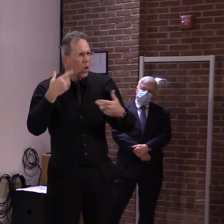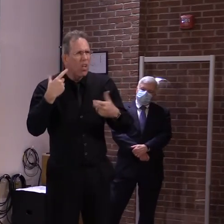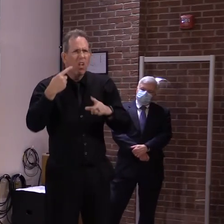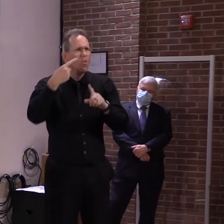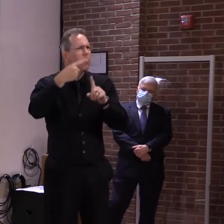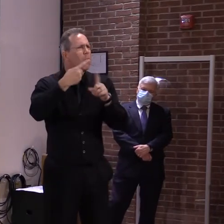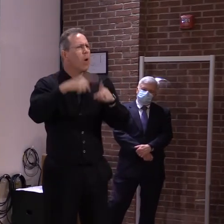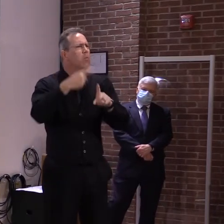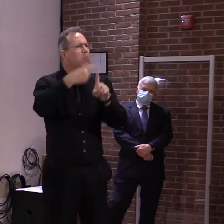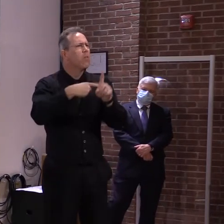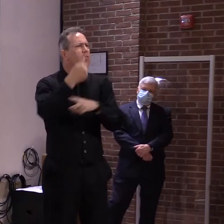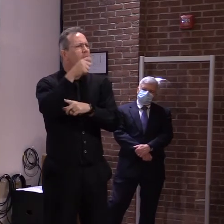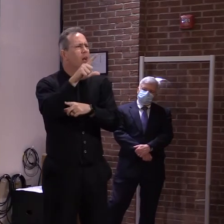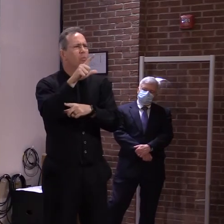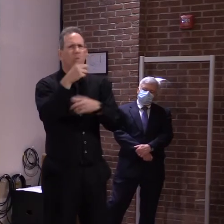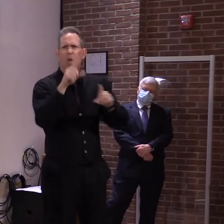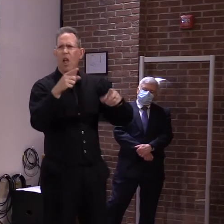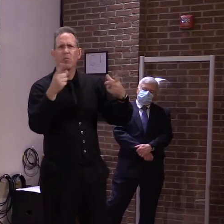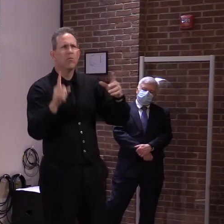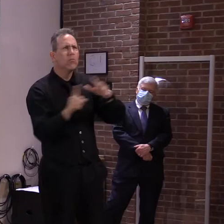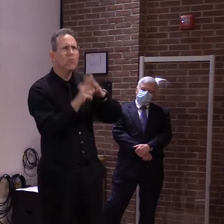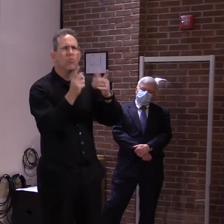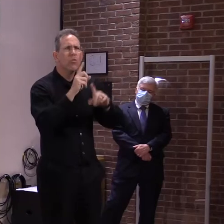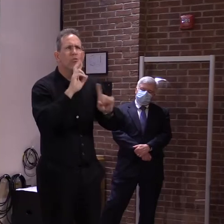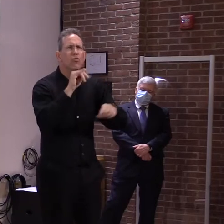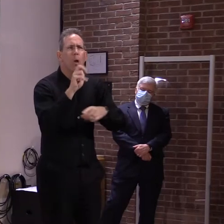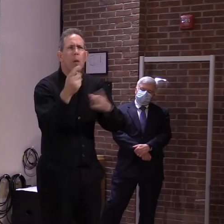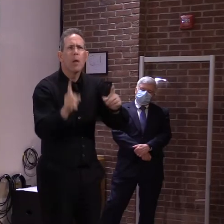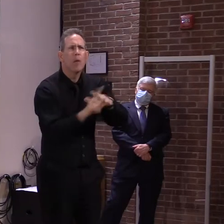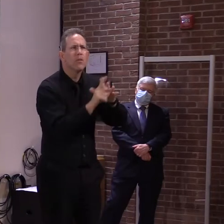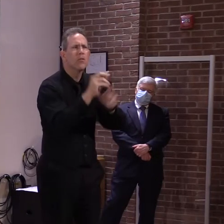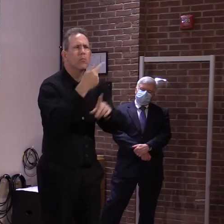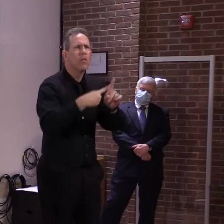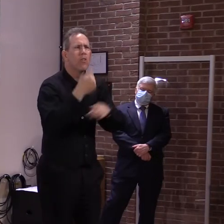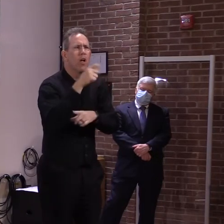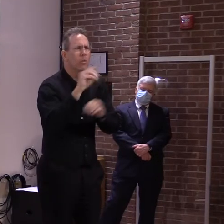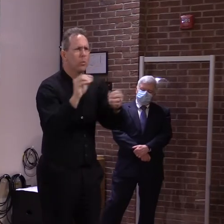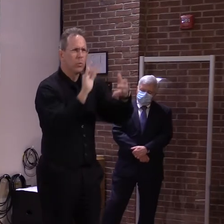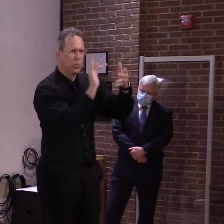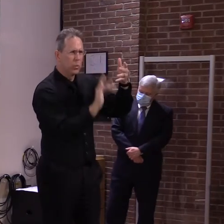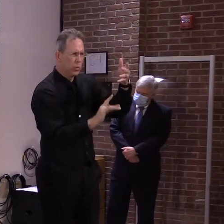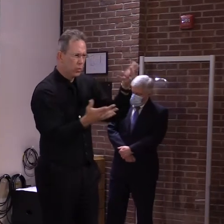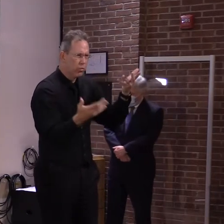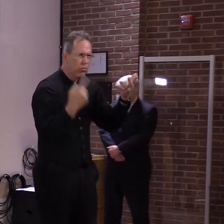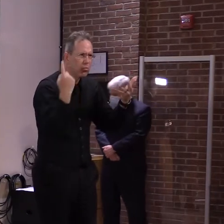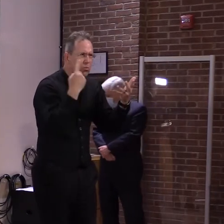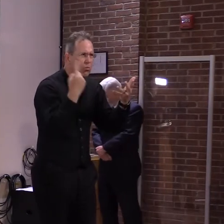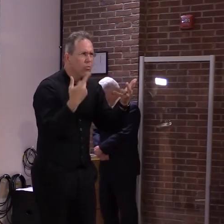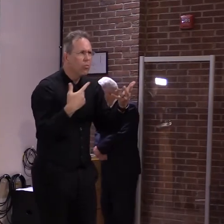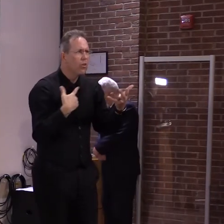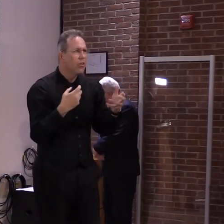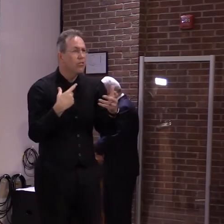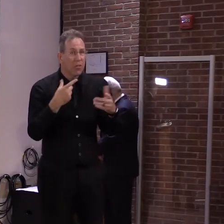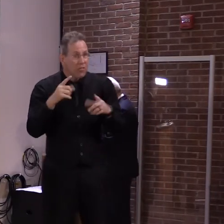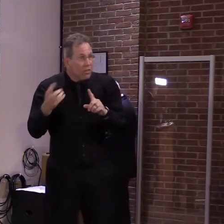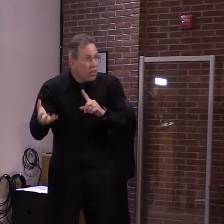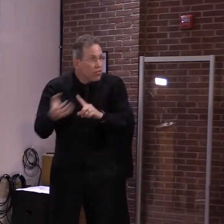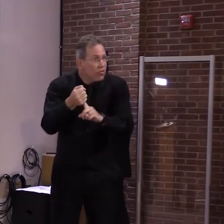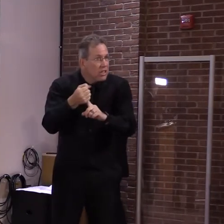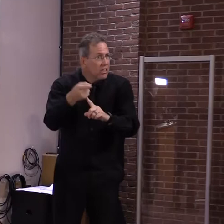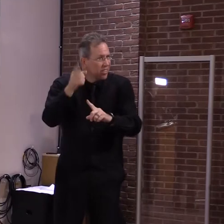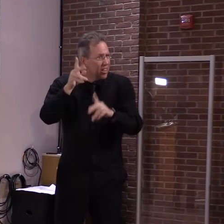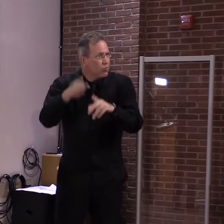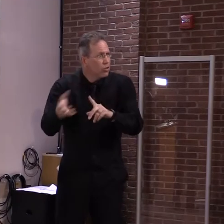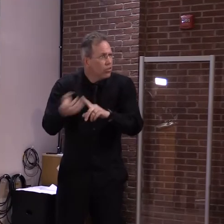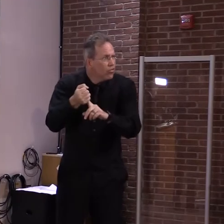I'm wondering, you know, of these arrests that were not previously told until we did a public